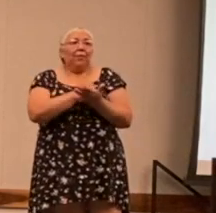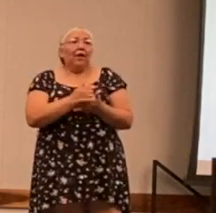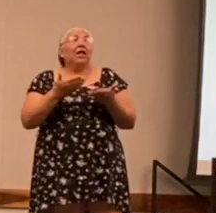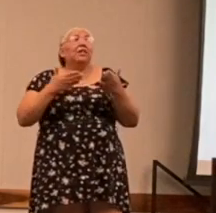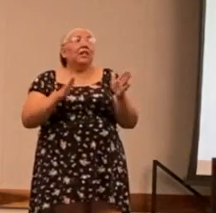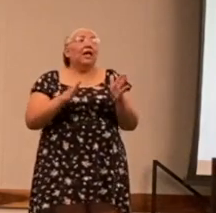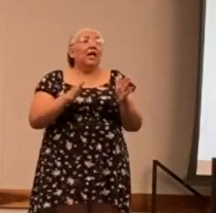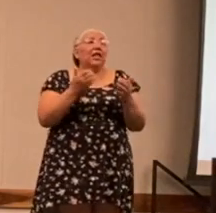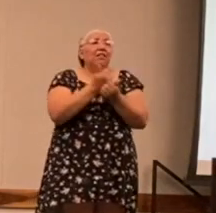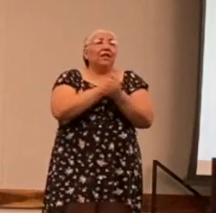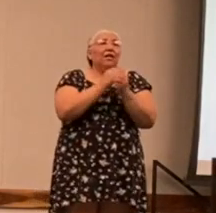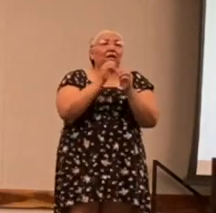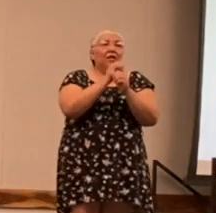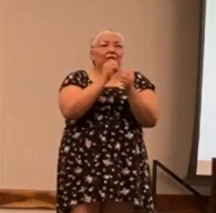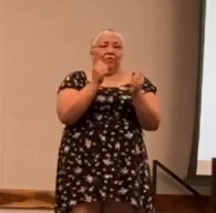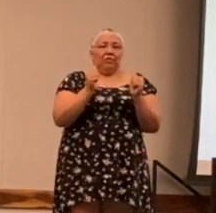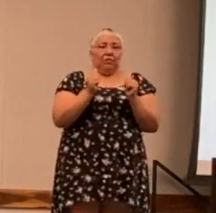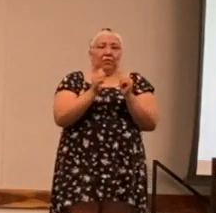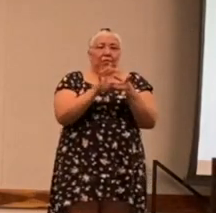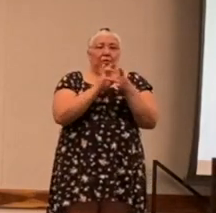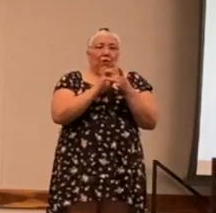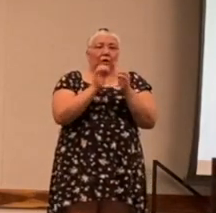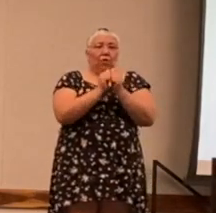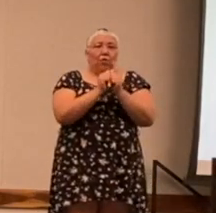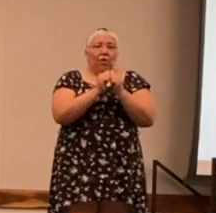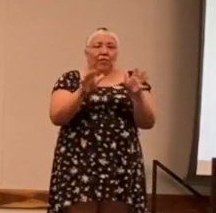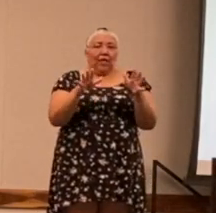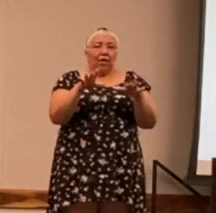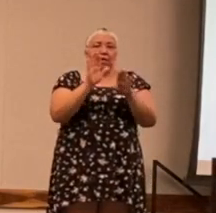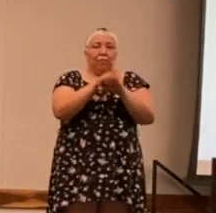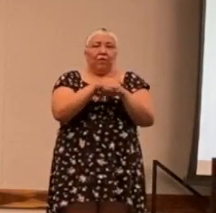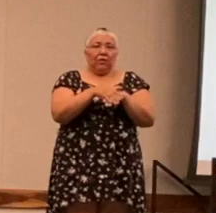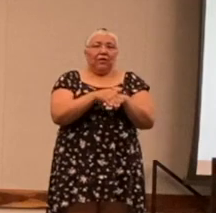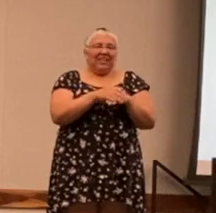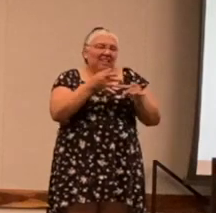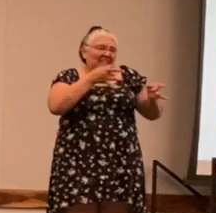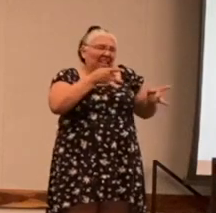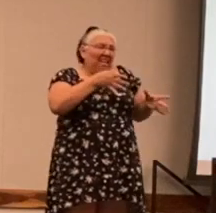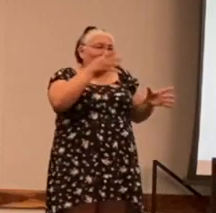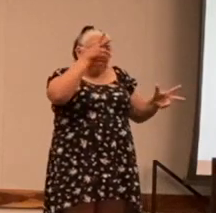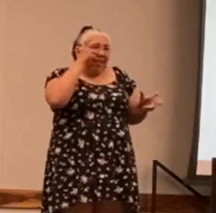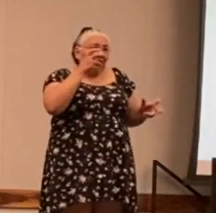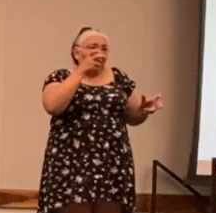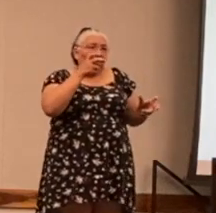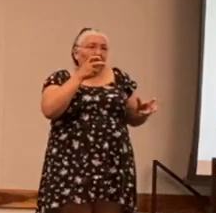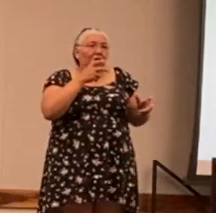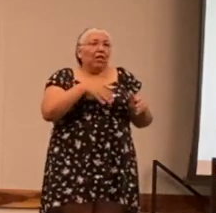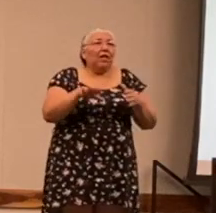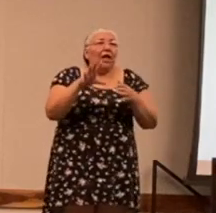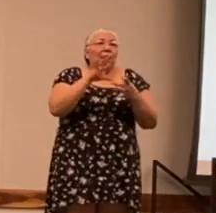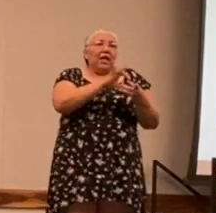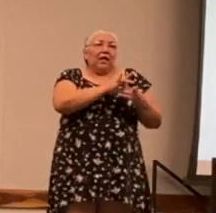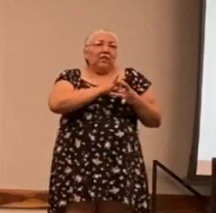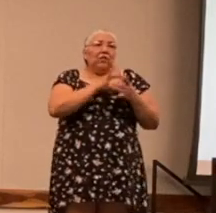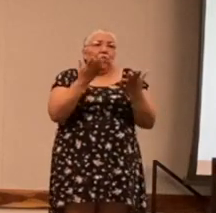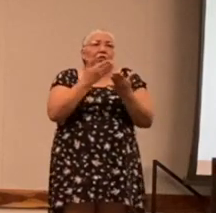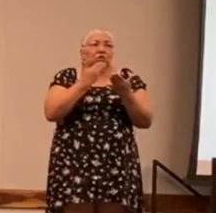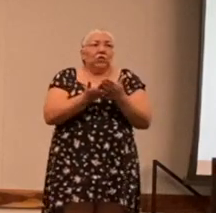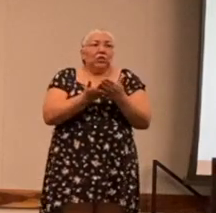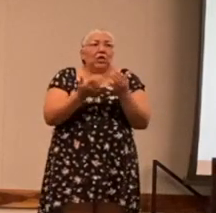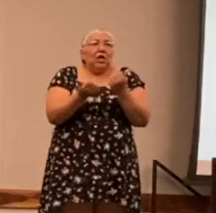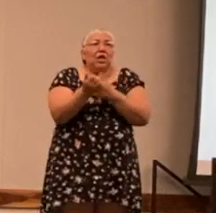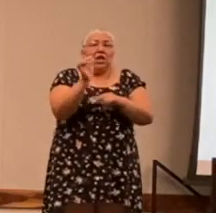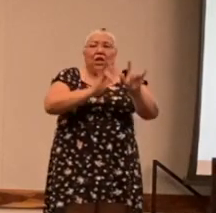love be without hypocrisy. Detest evil. Cling to what is good. Love one another deeply as brothers and